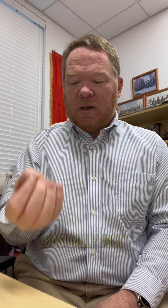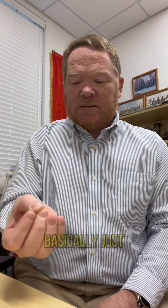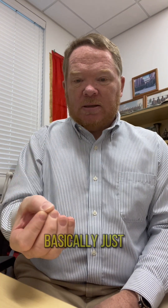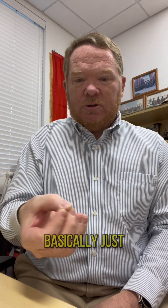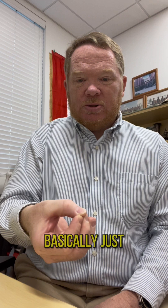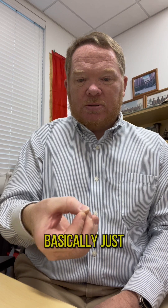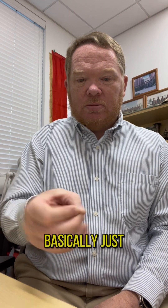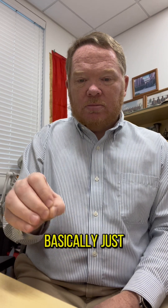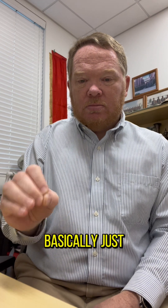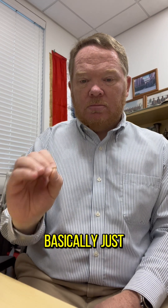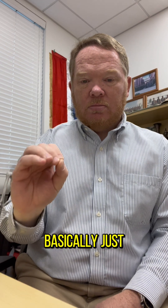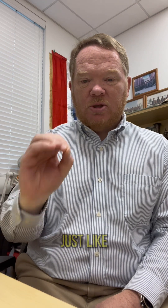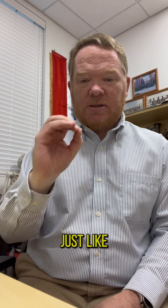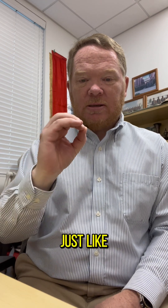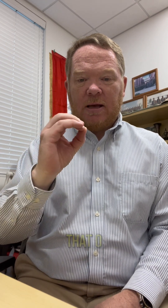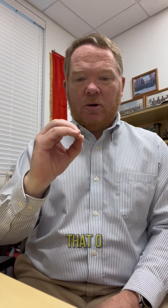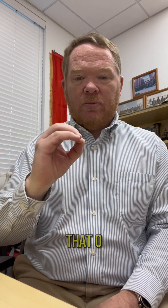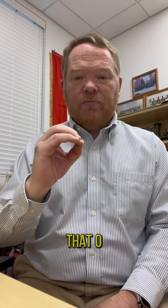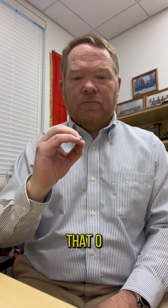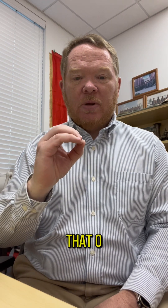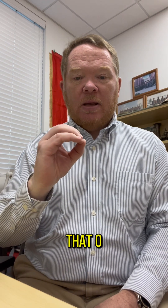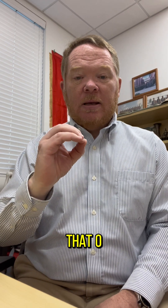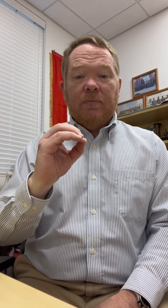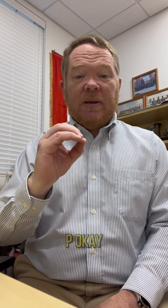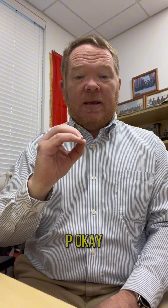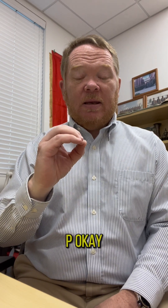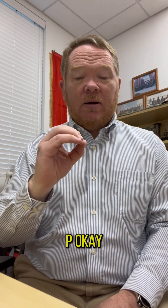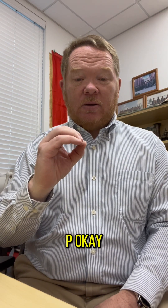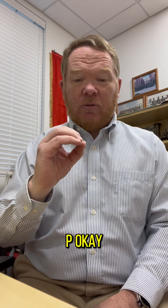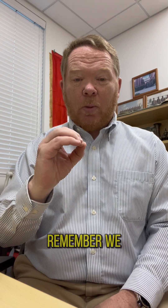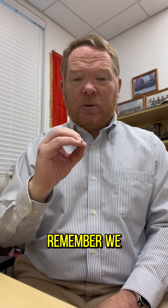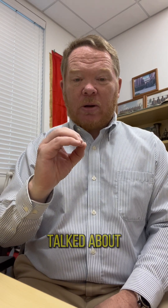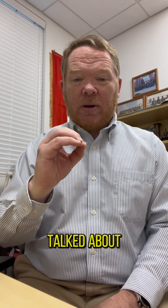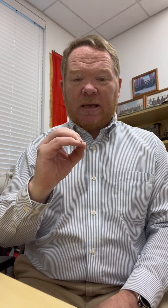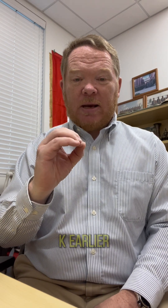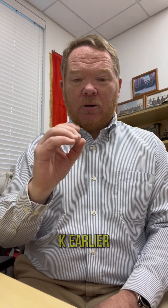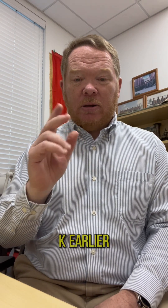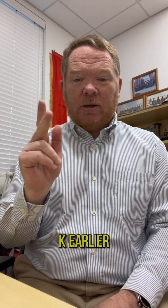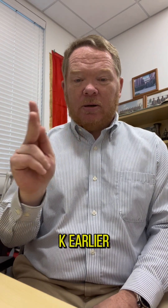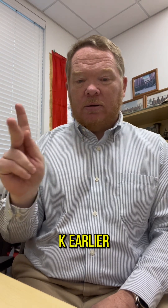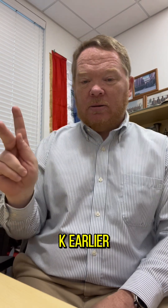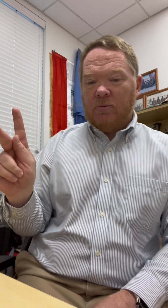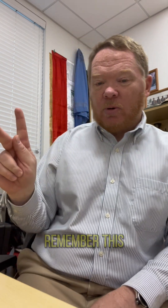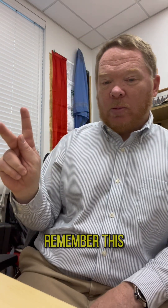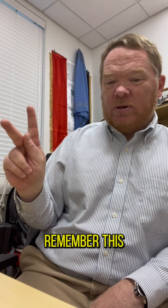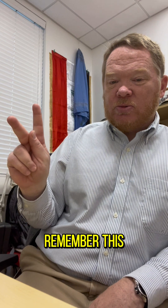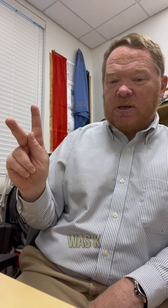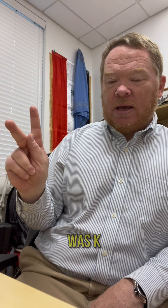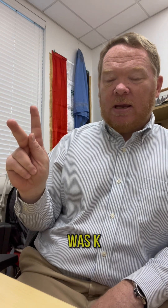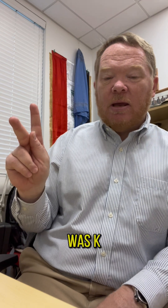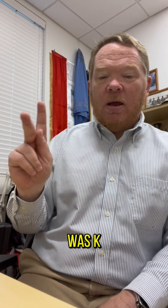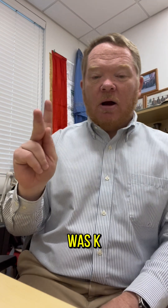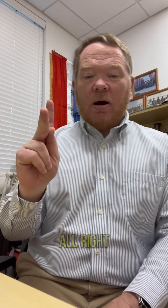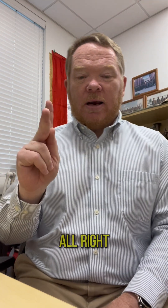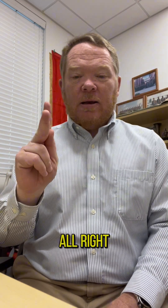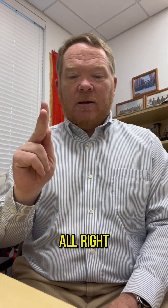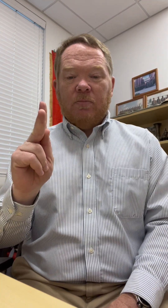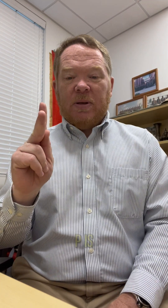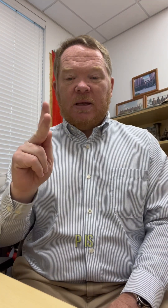basically just like that, O. P, okay, remember we talked about K earlier? Remember this was K? All right,